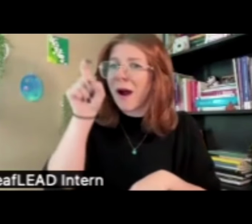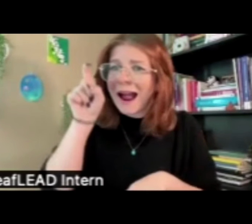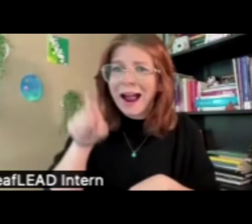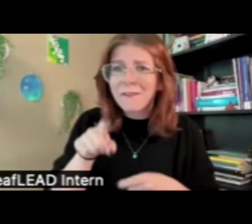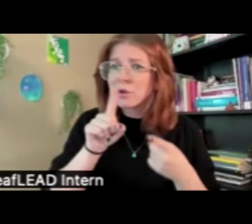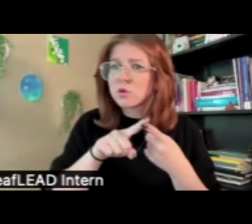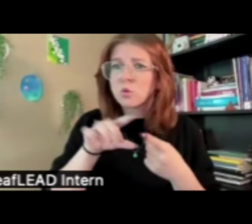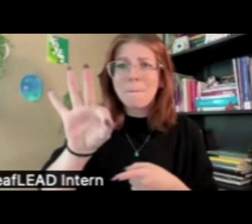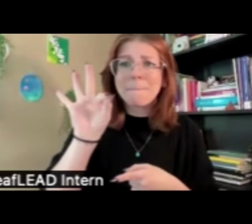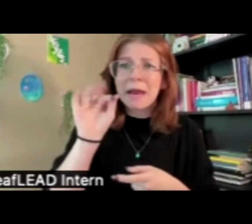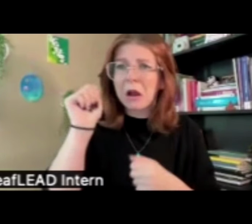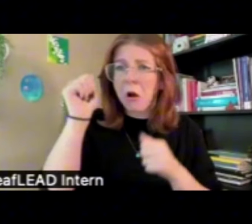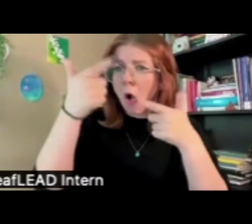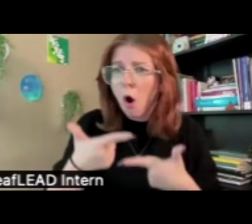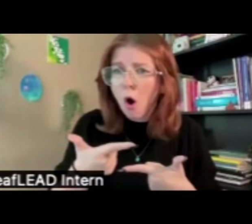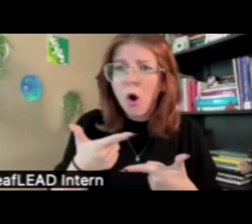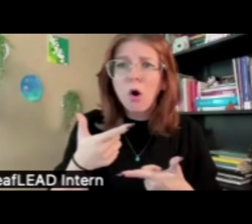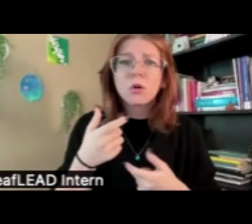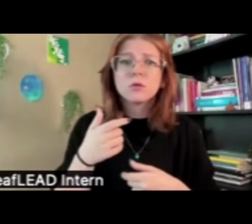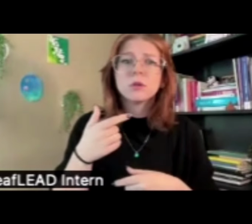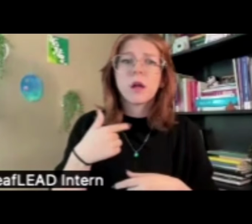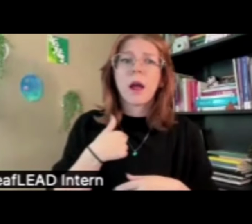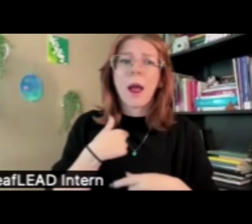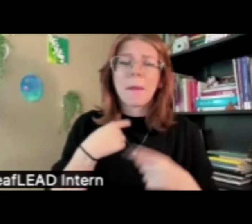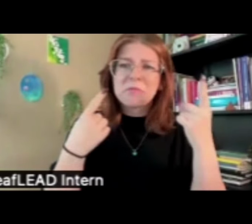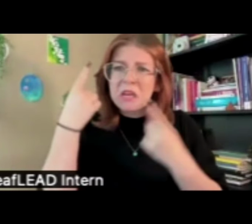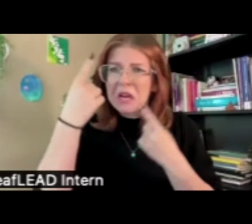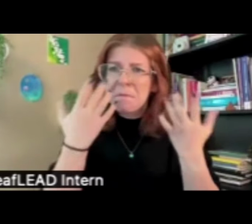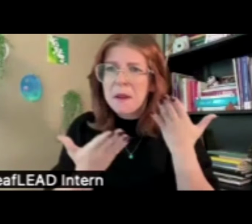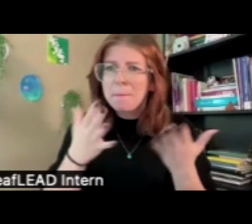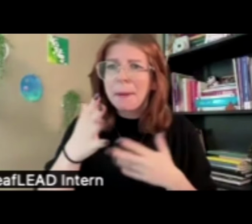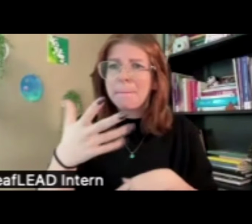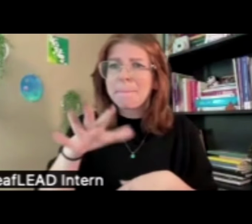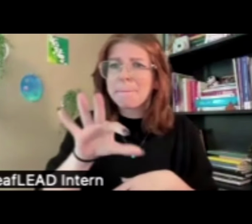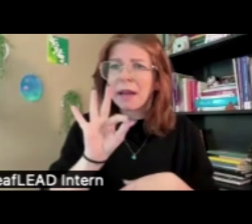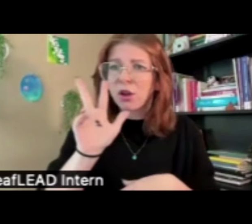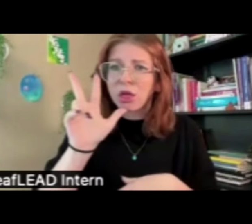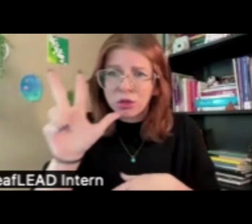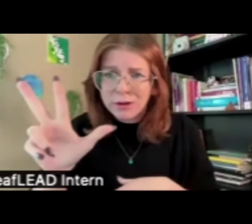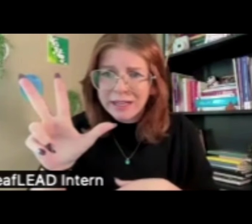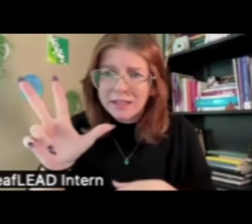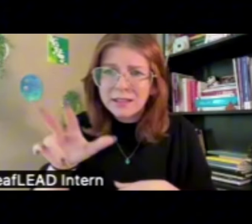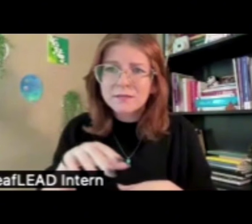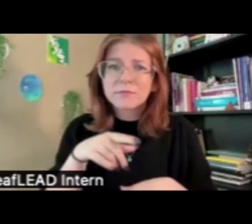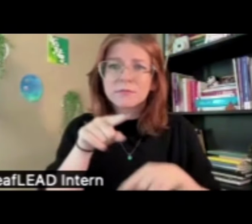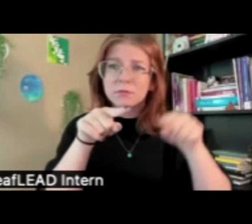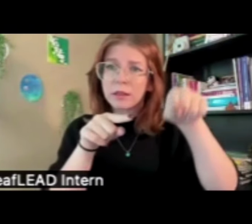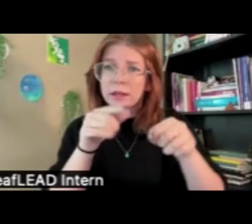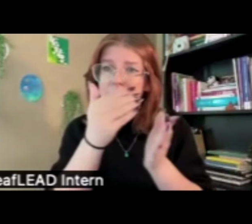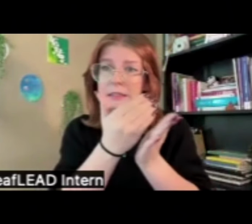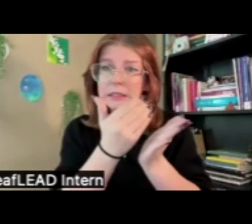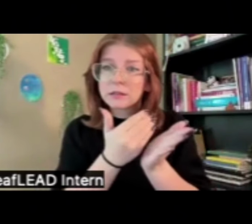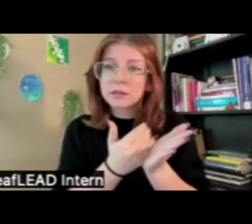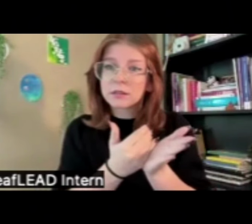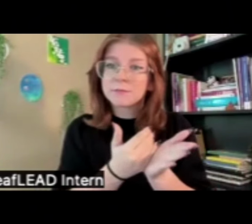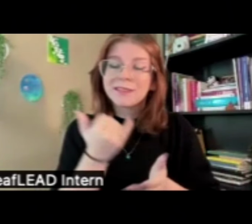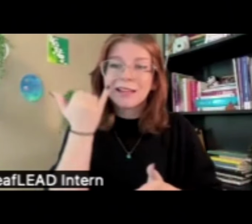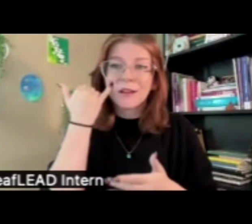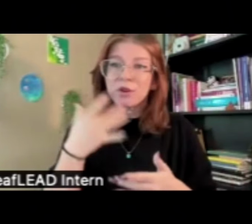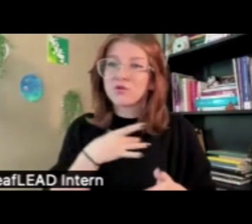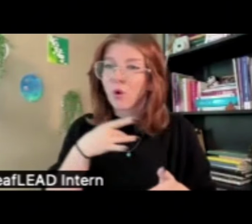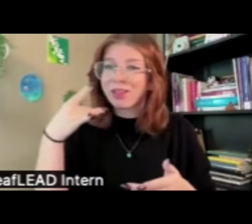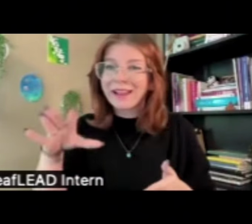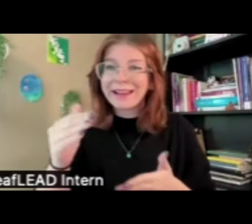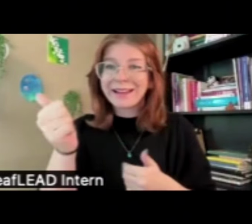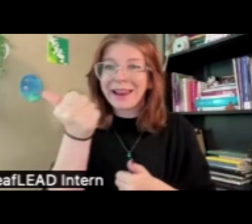Okay, take a moment to read over the list, and you don't have to choose all of these. I'm thinking about perhaps picking three